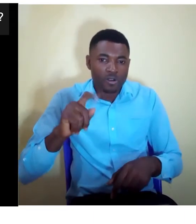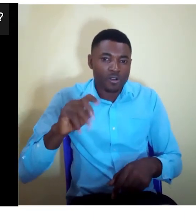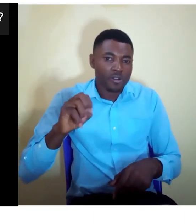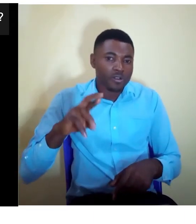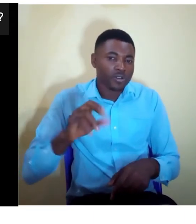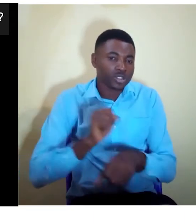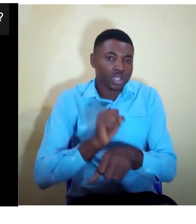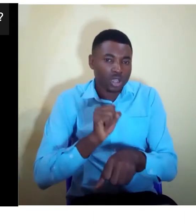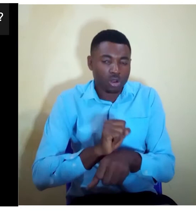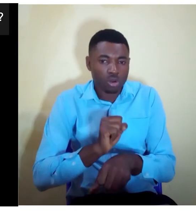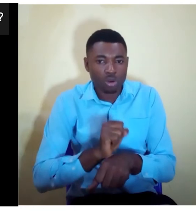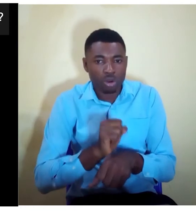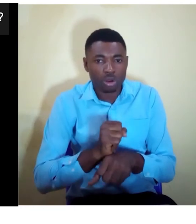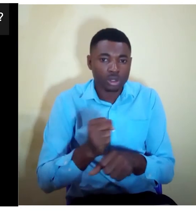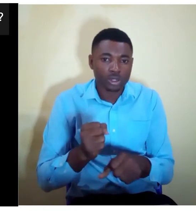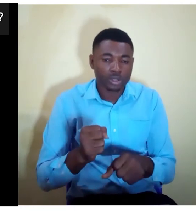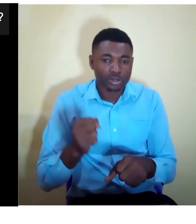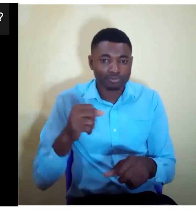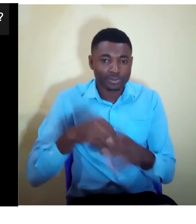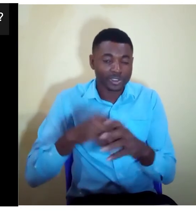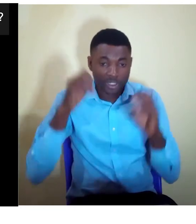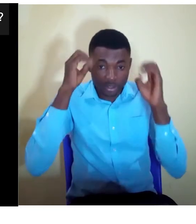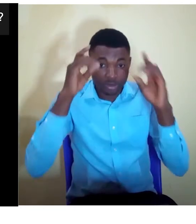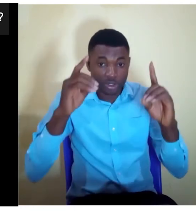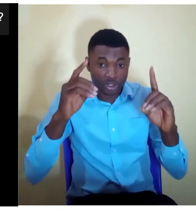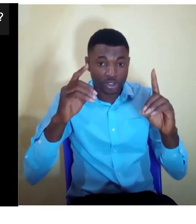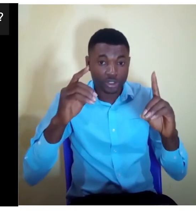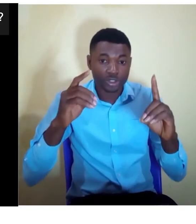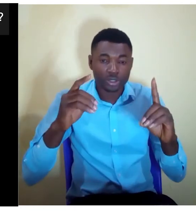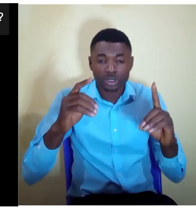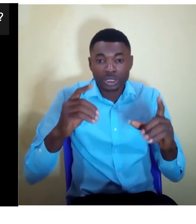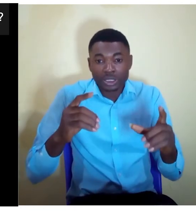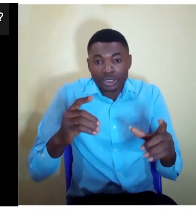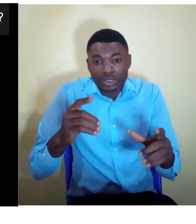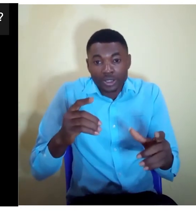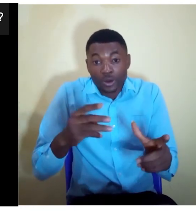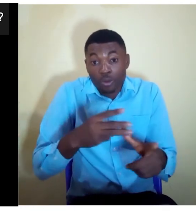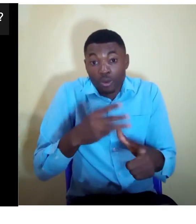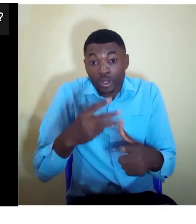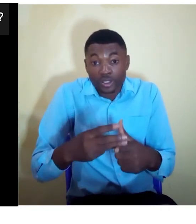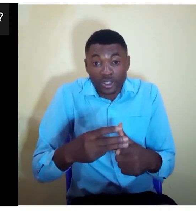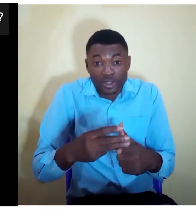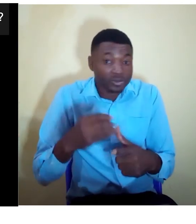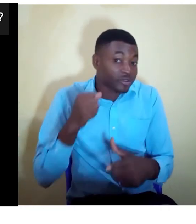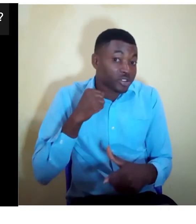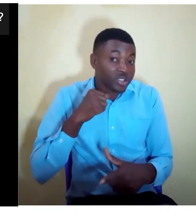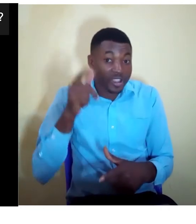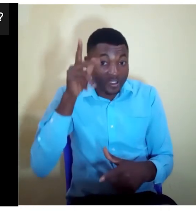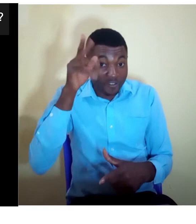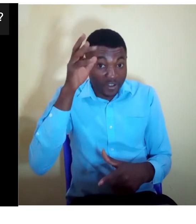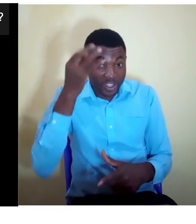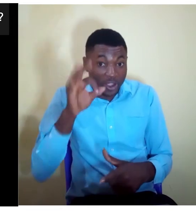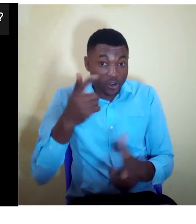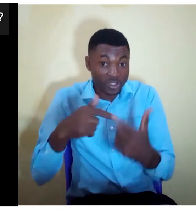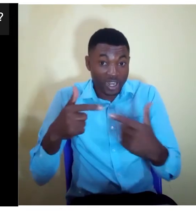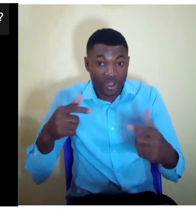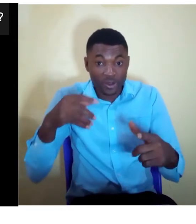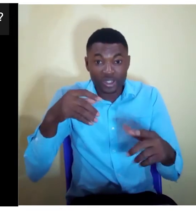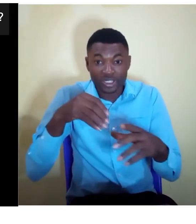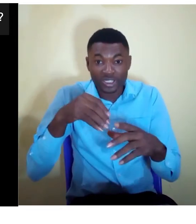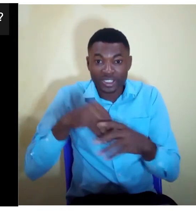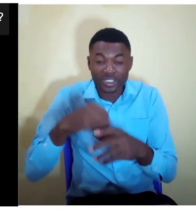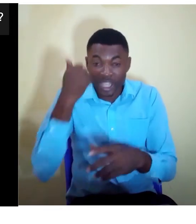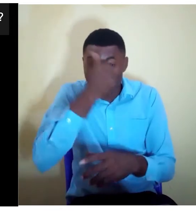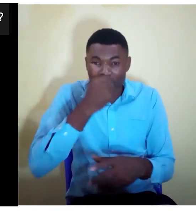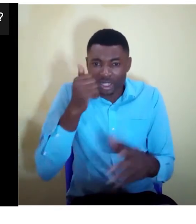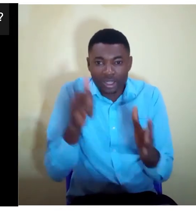deafness, education, and language with all of you today. As to whether this made Foster the father of sign language in